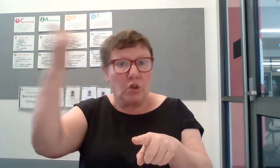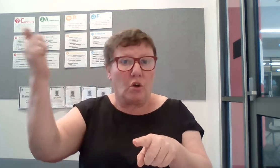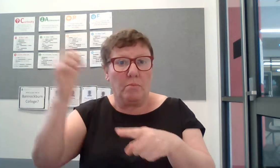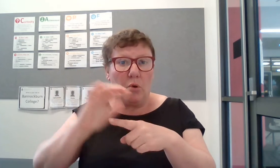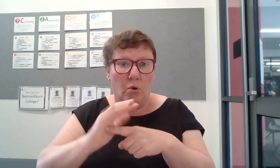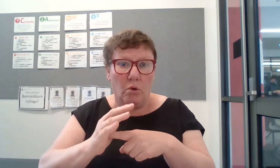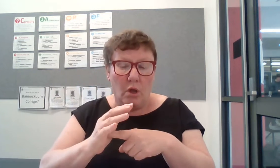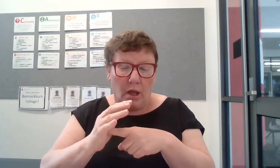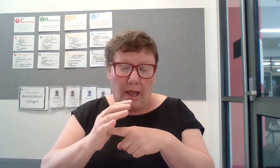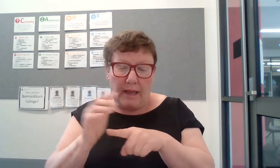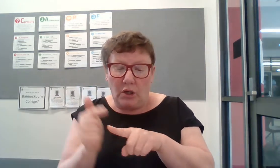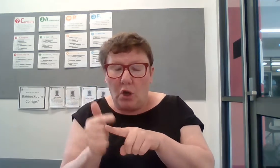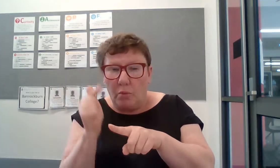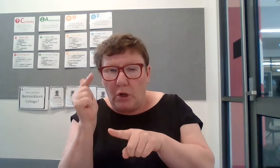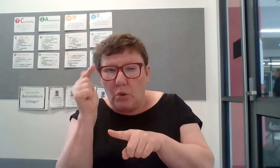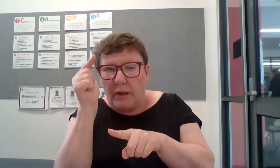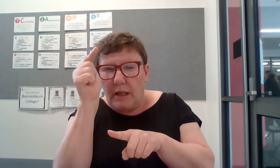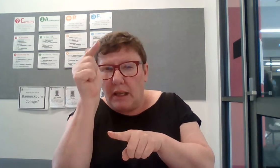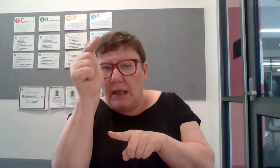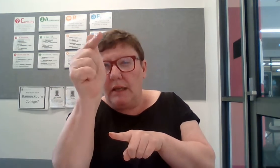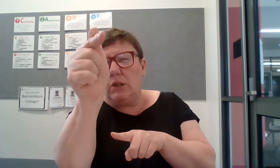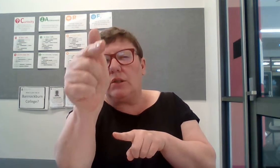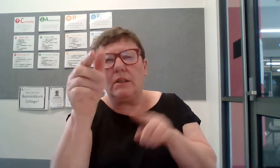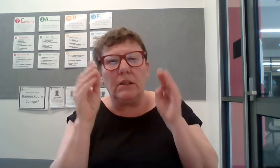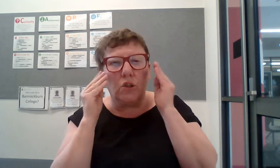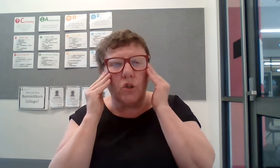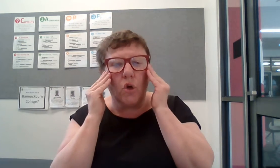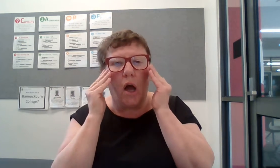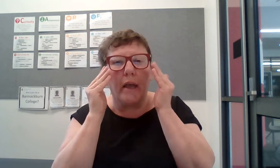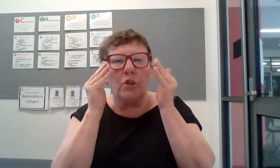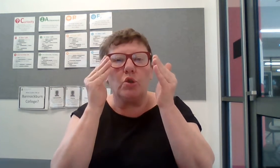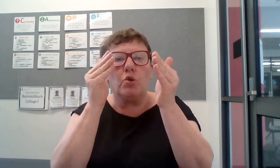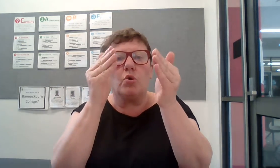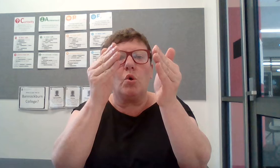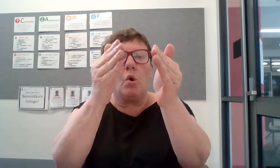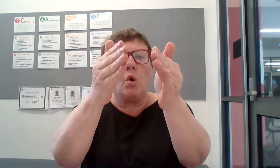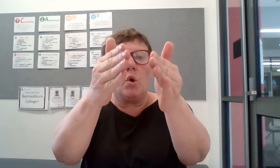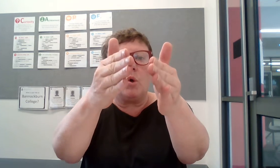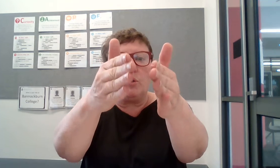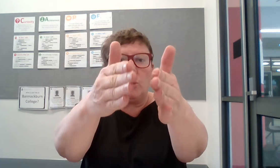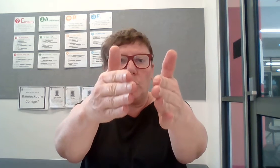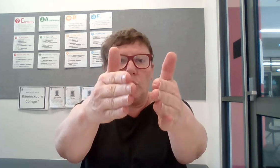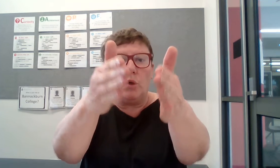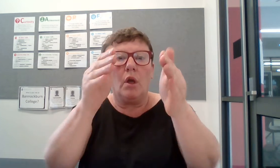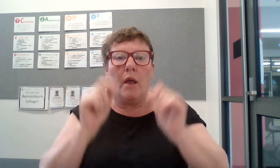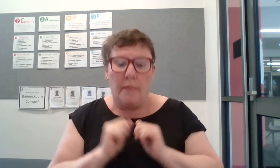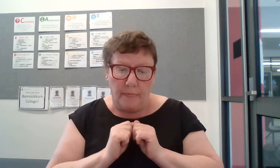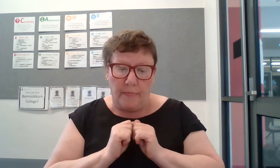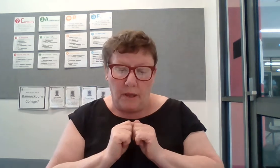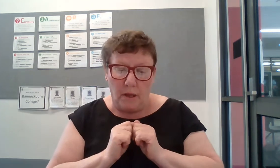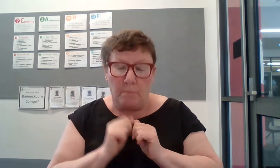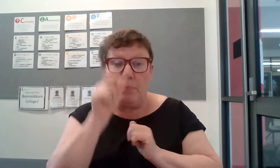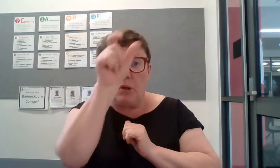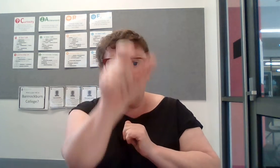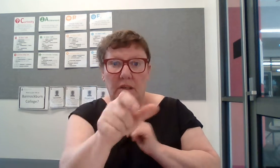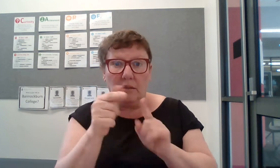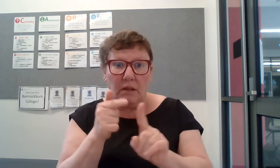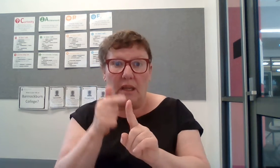soccer ball and we're looking into the distance. Your eye is drawn to the person in